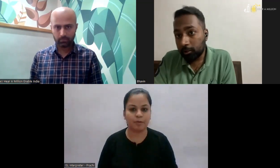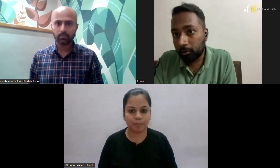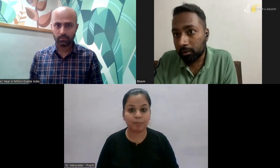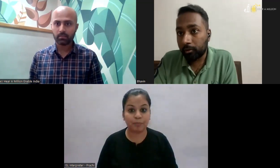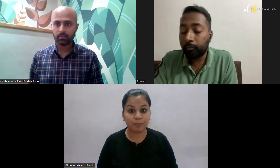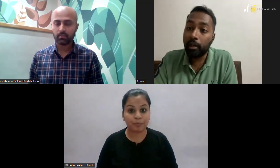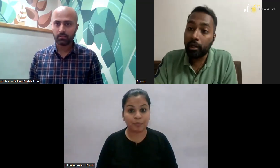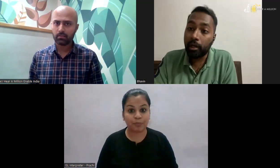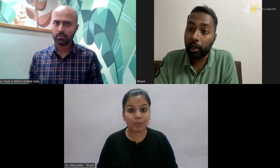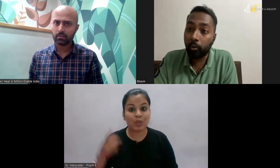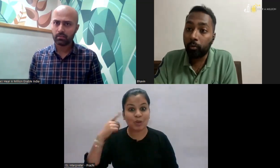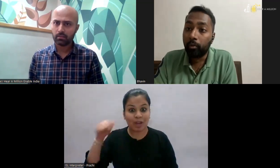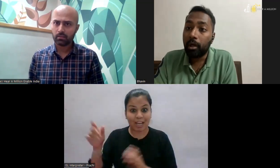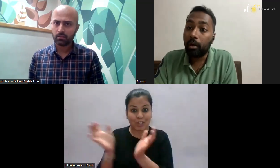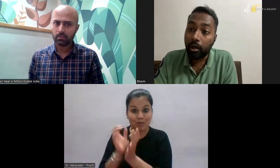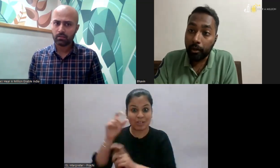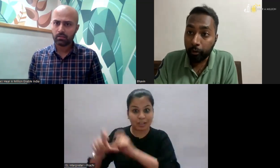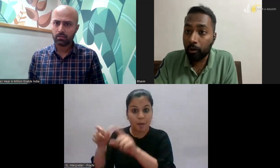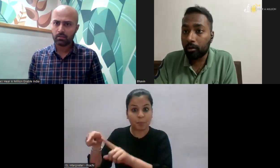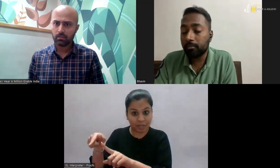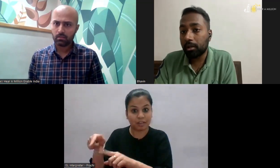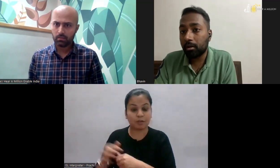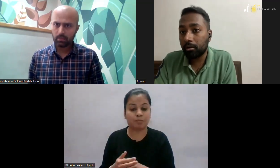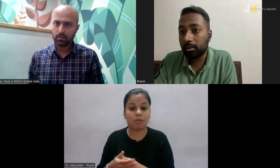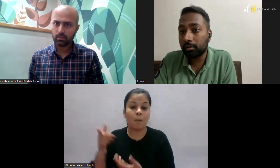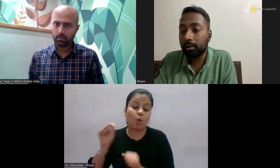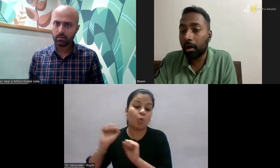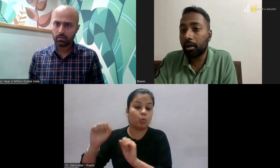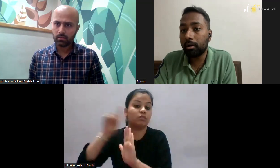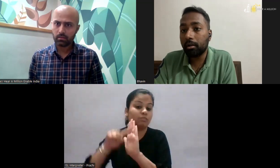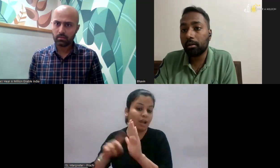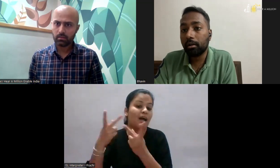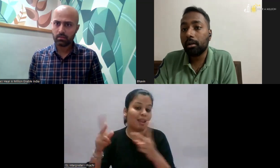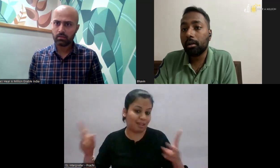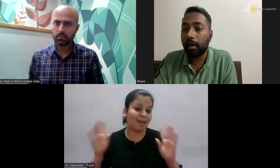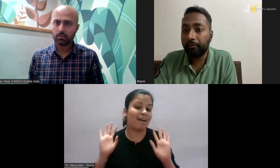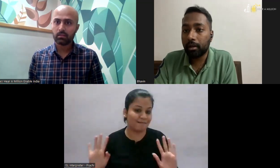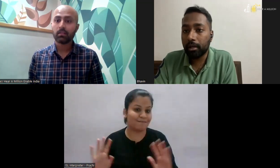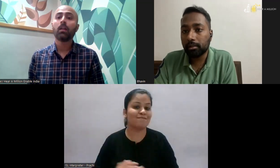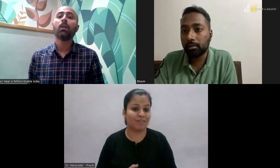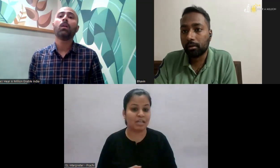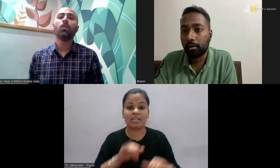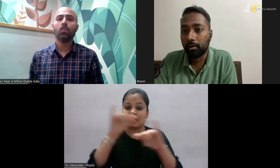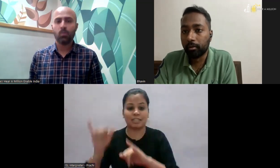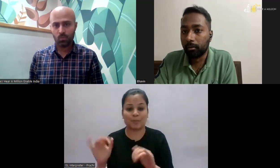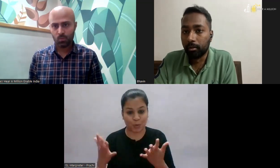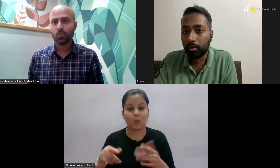different insurance company have different terms and conditions regarding driving